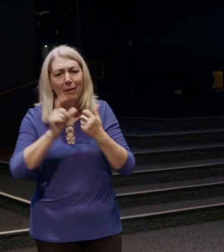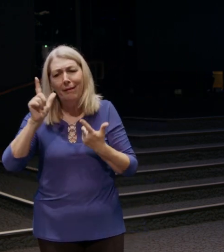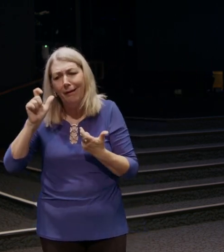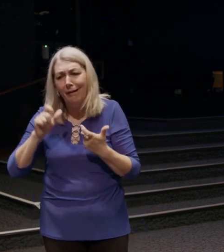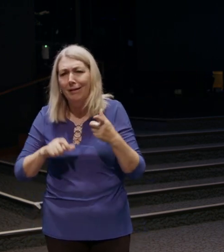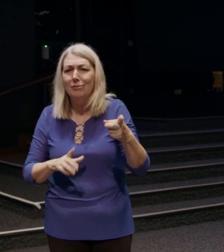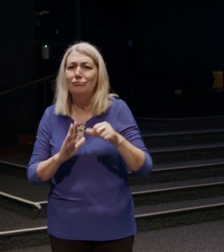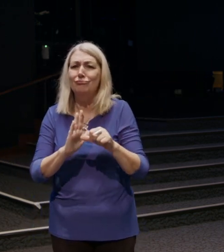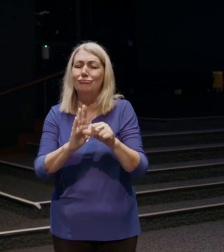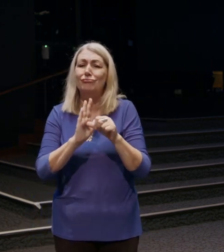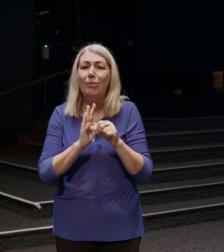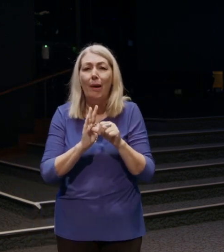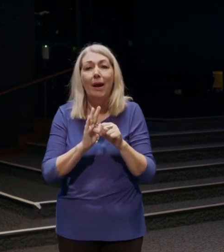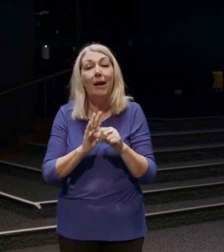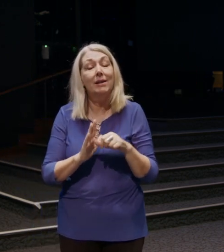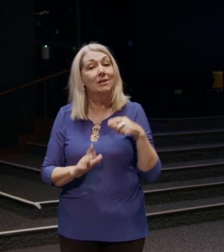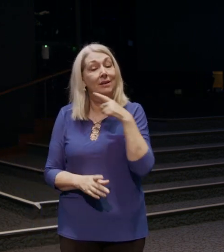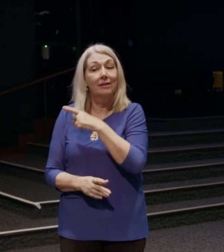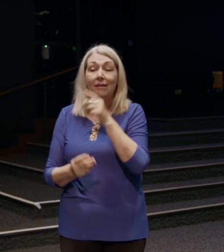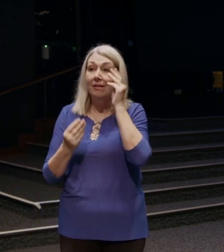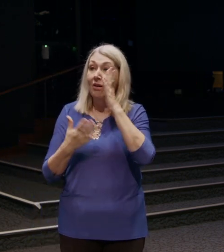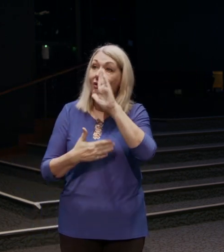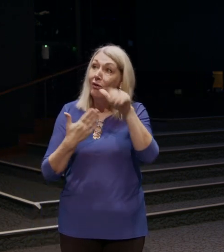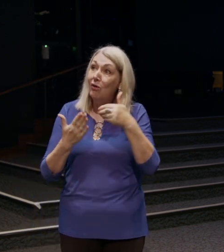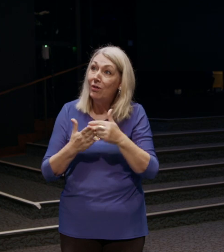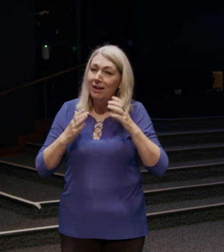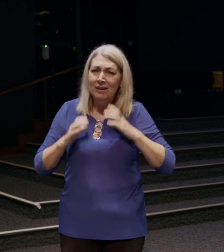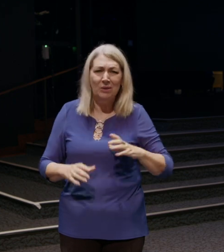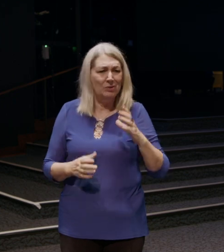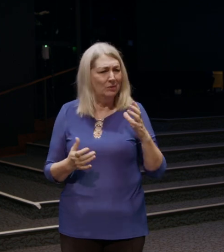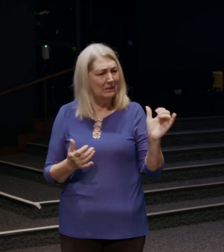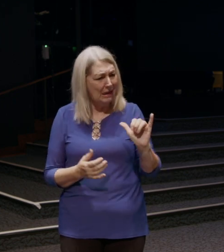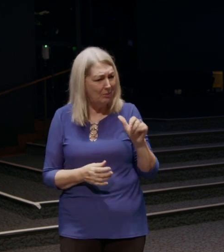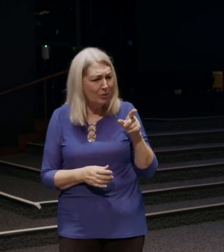impressed. They wish that all of their clients were so needy.